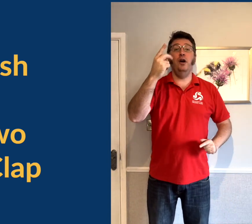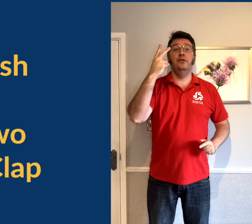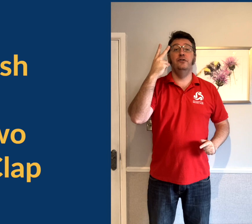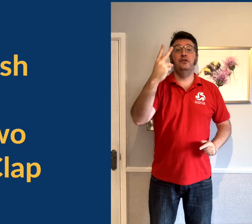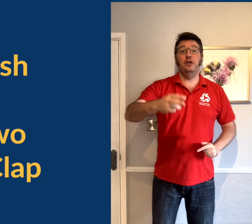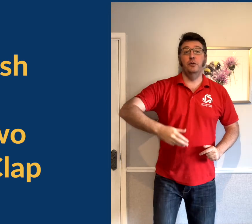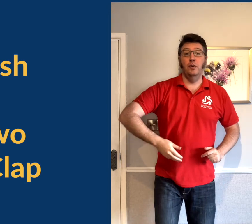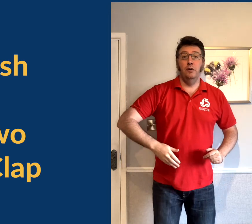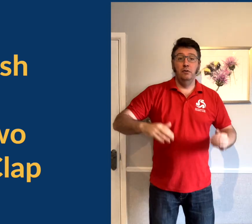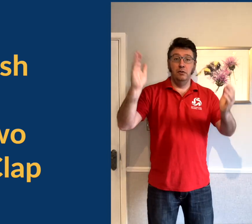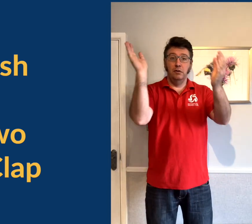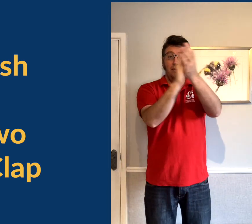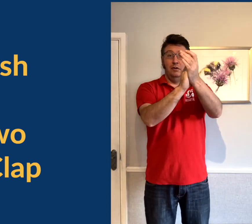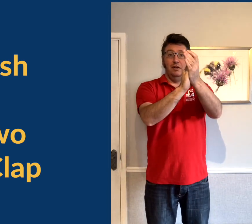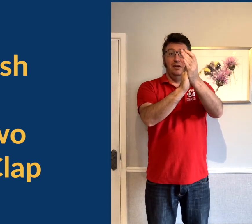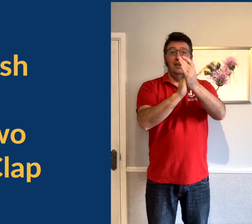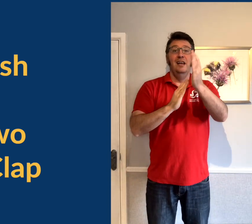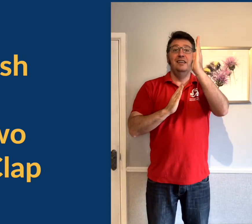clap, 1, 2.